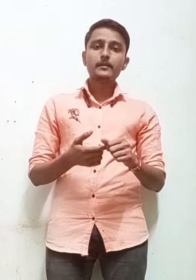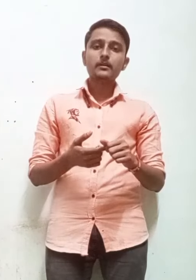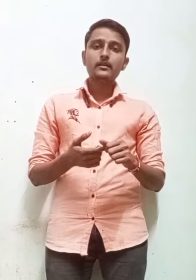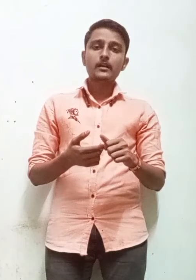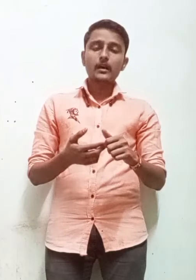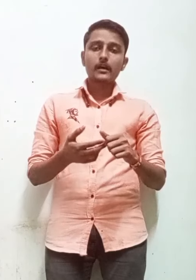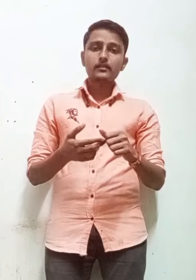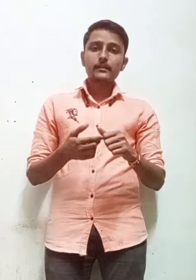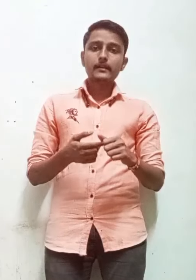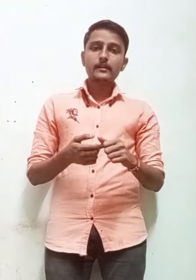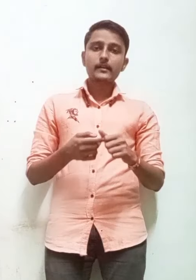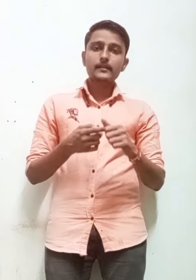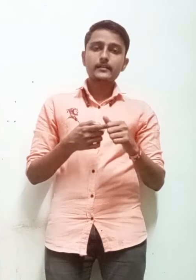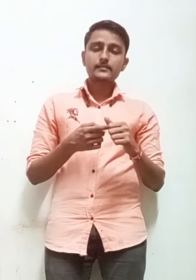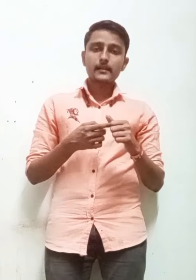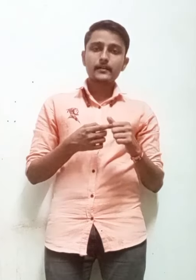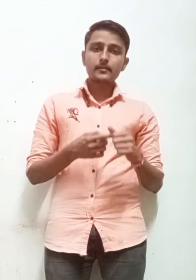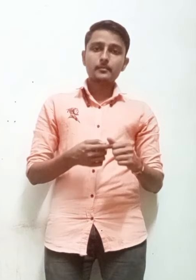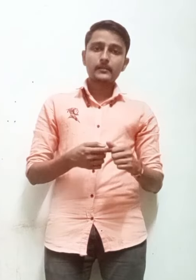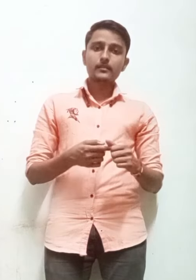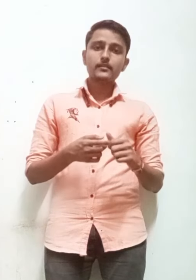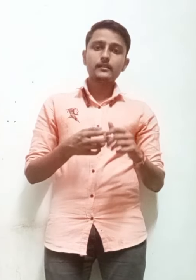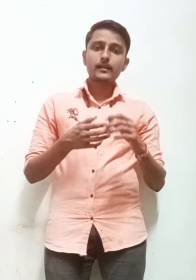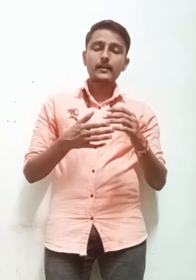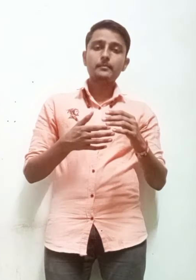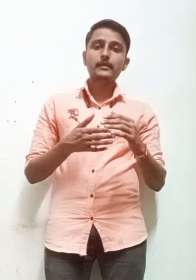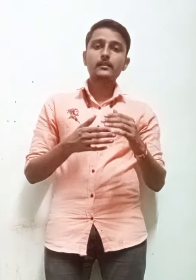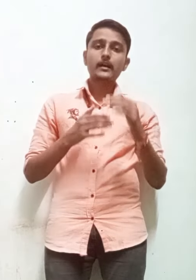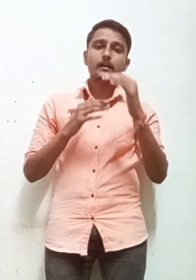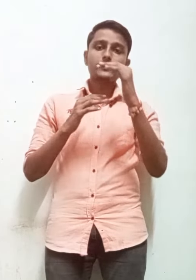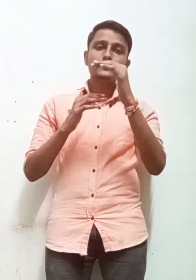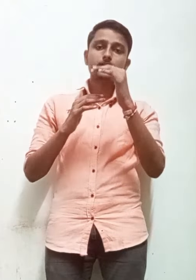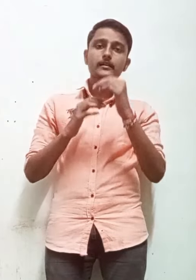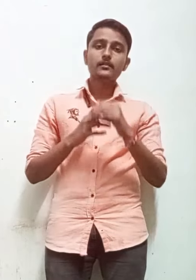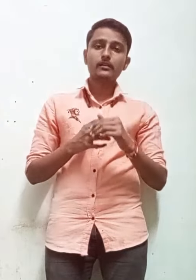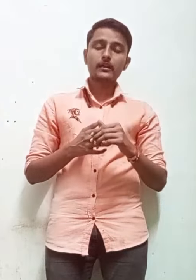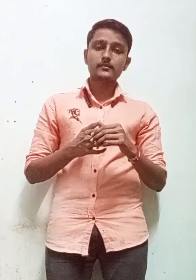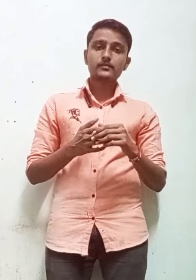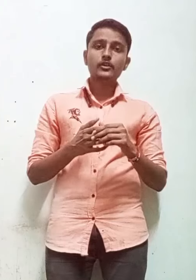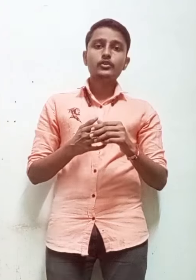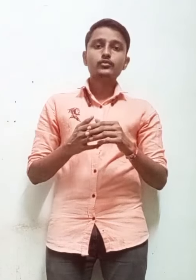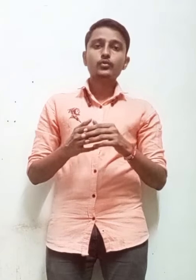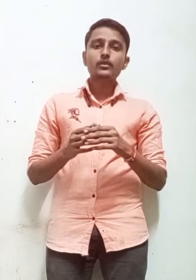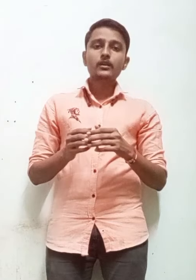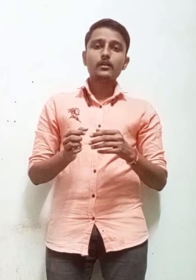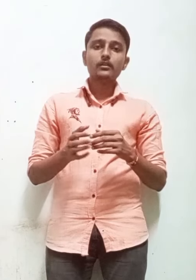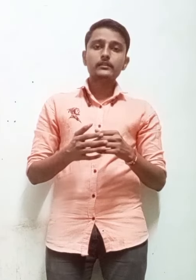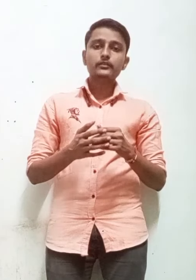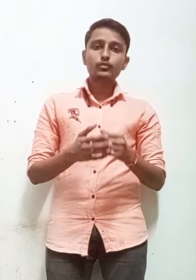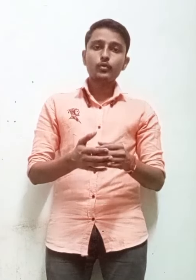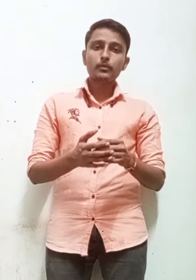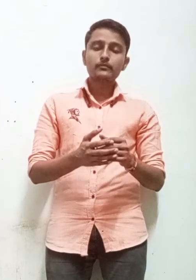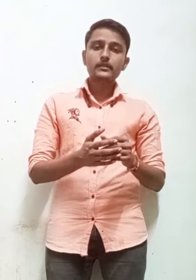variable are declared inside a method, and method are inside a class. So, the scope of this